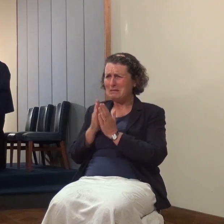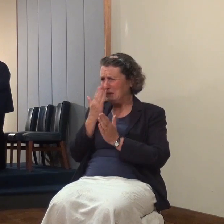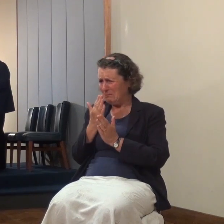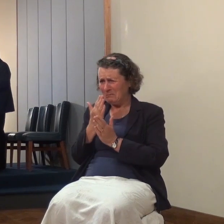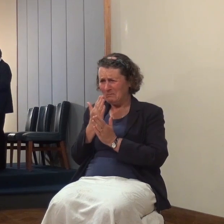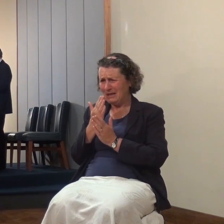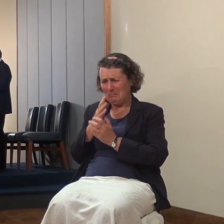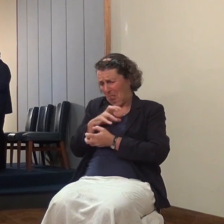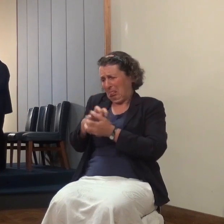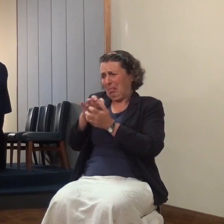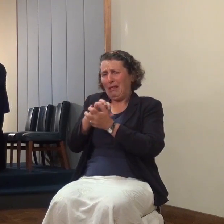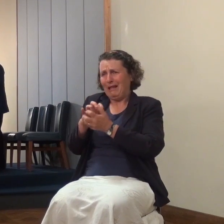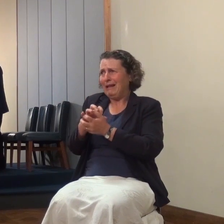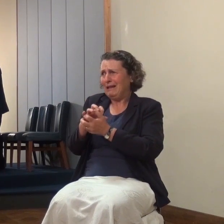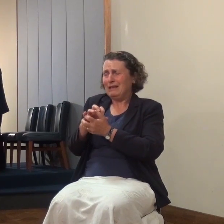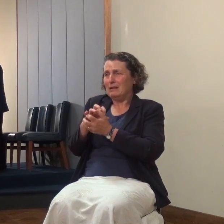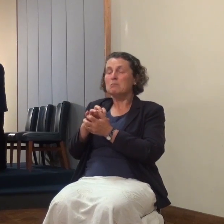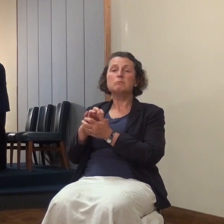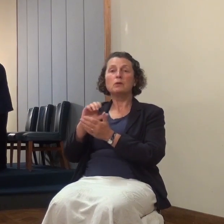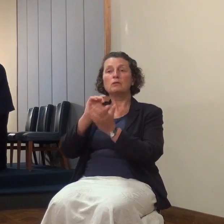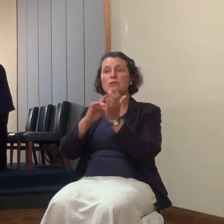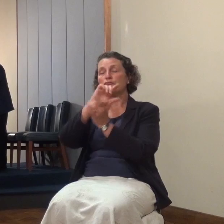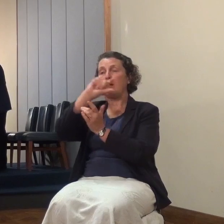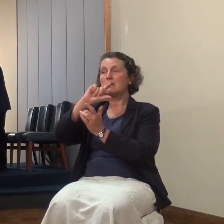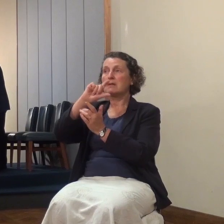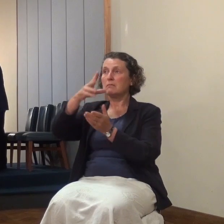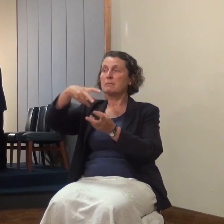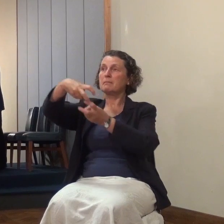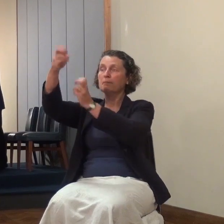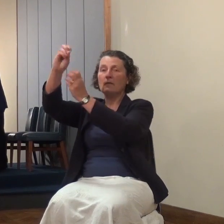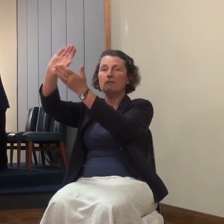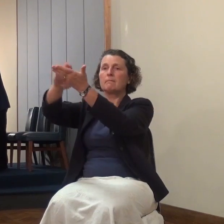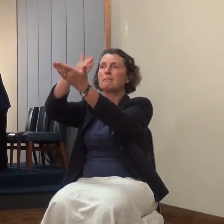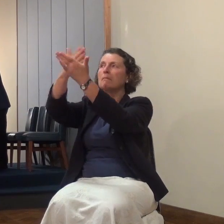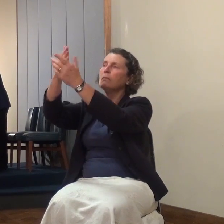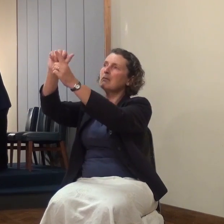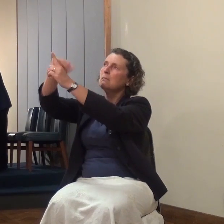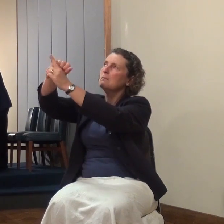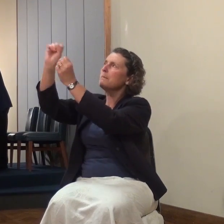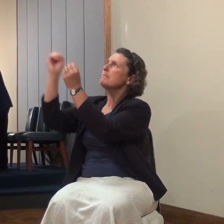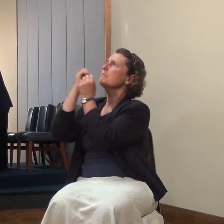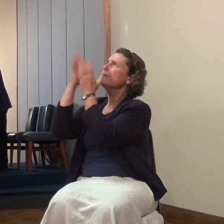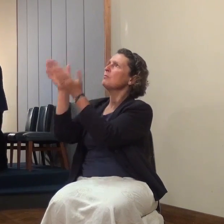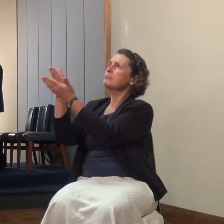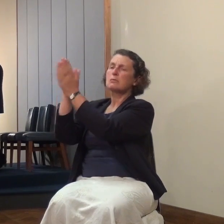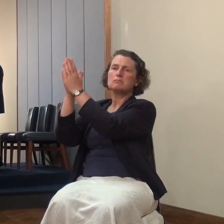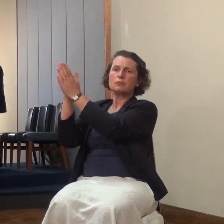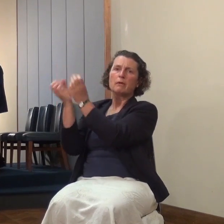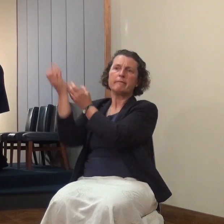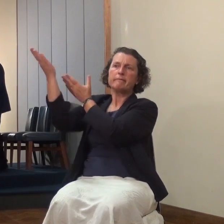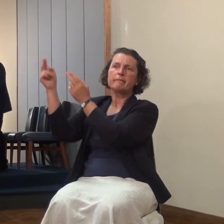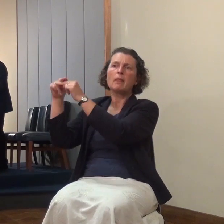intercession perfects them and makes them more intelligible than we could have made them at the height of the exercise of our